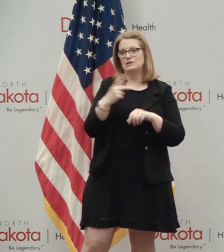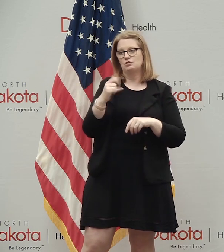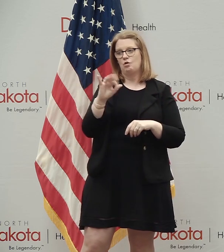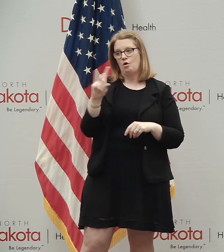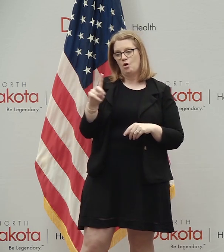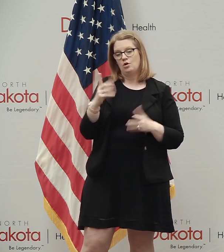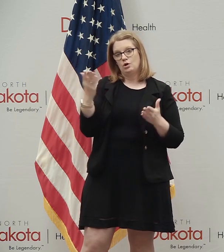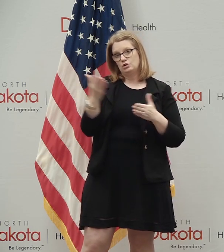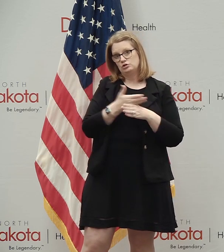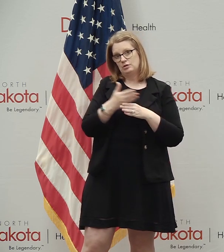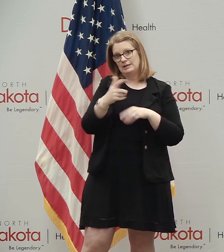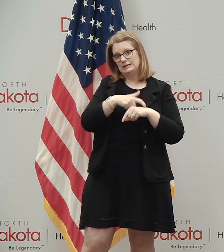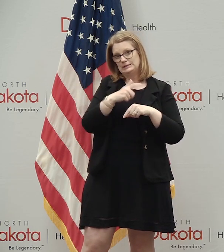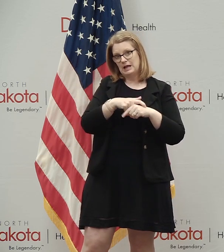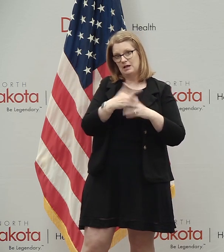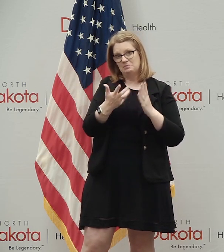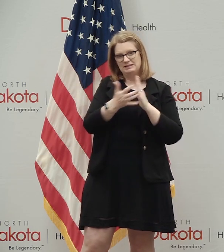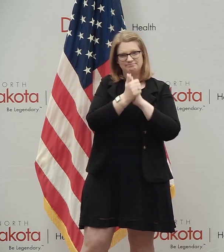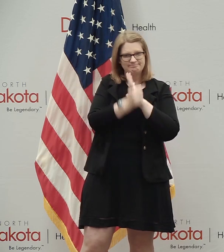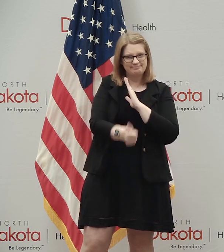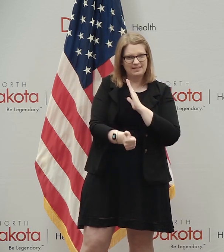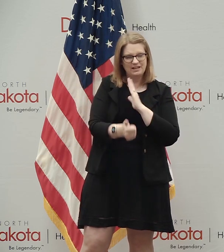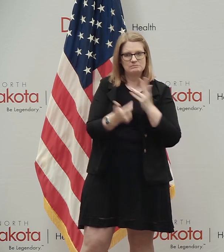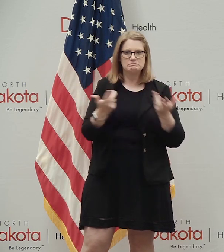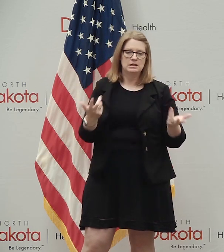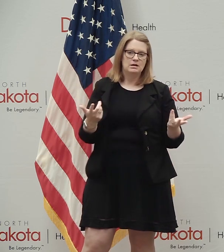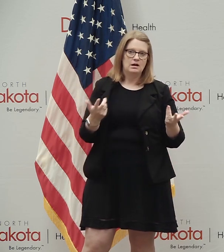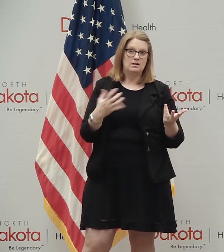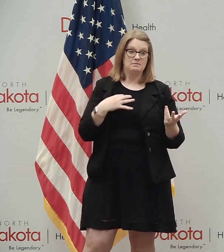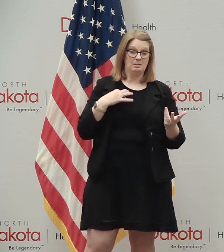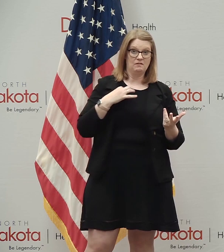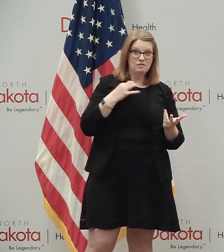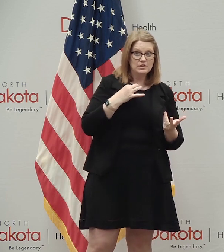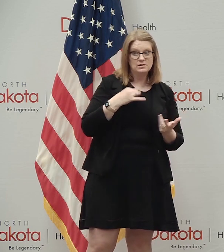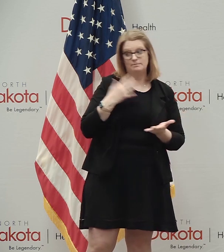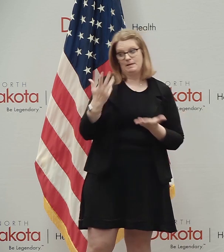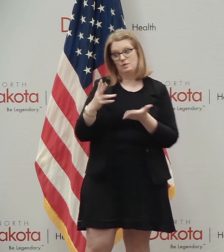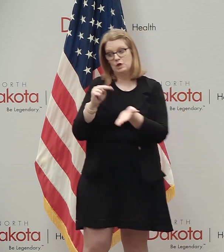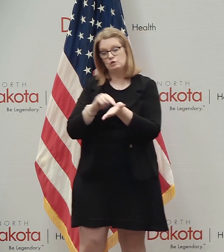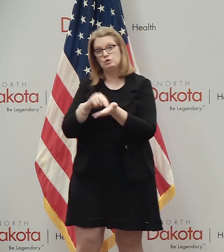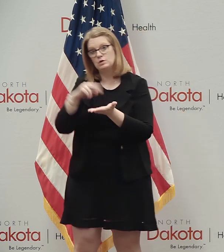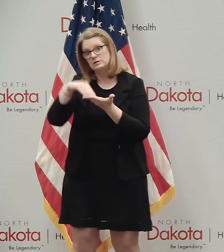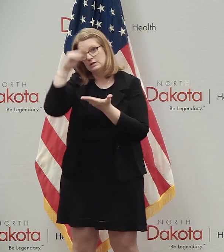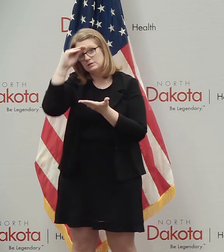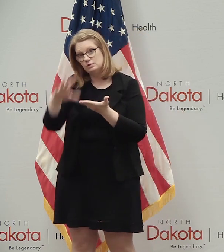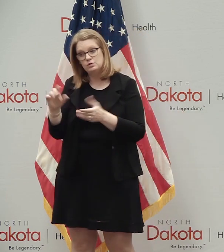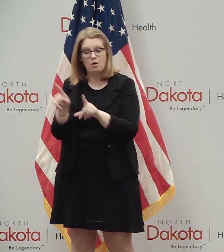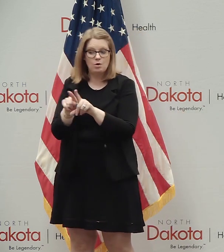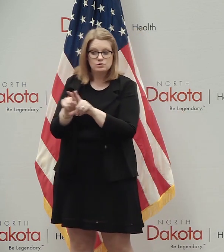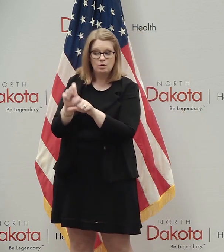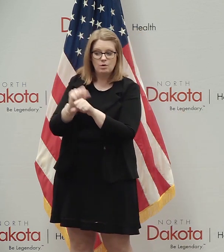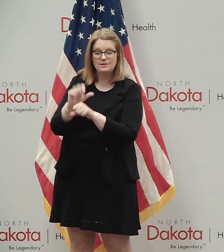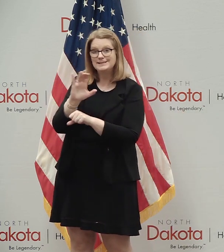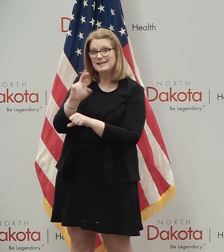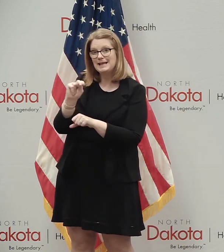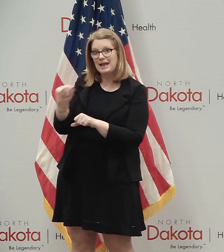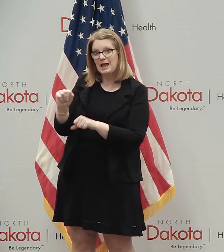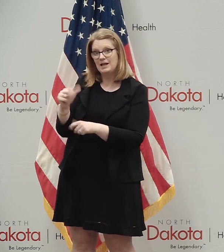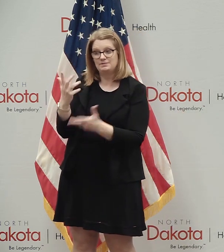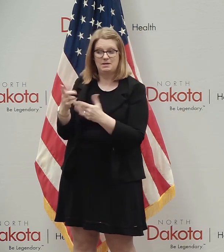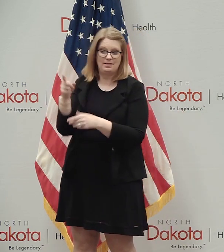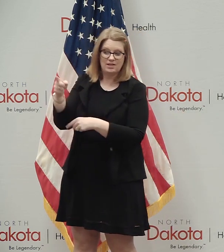sharing their time and talent as volunteers, or perhaps they're a nursing student who's also working as a CNA in one of our hospitals